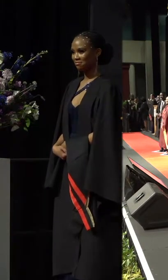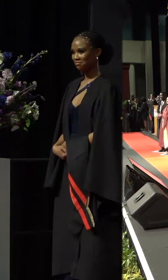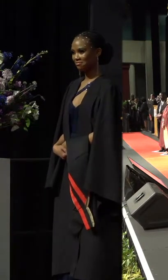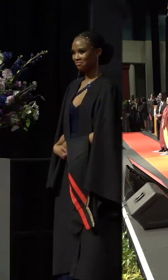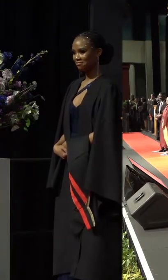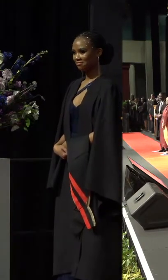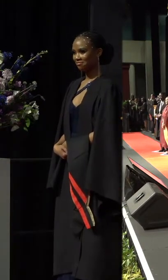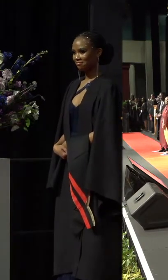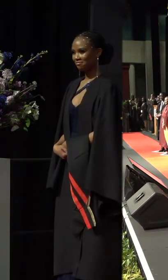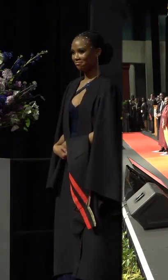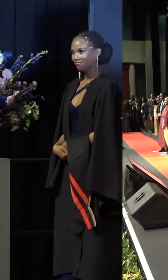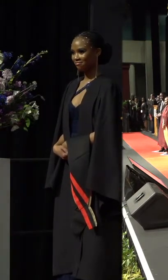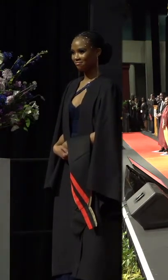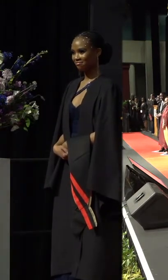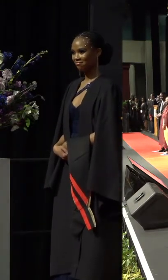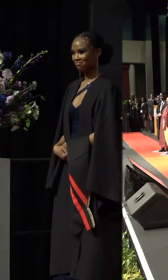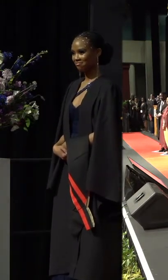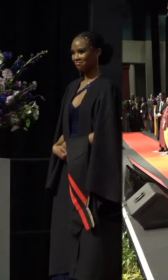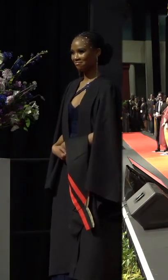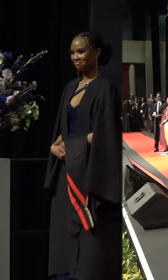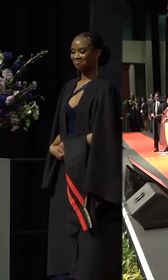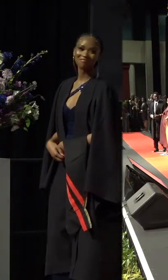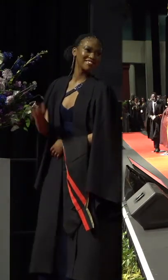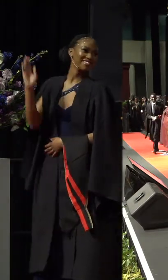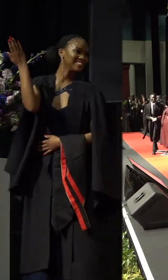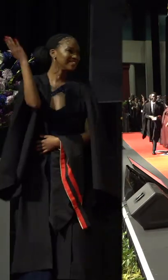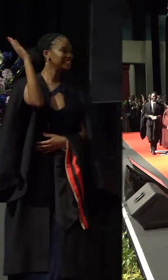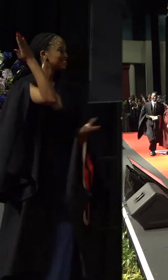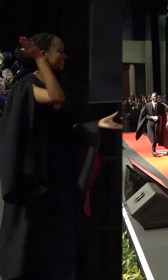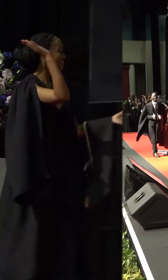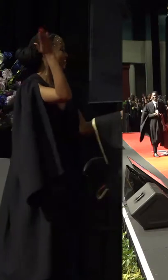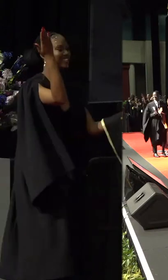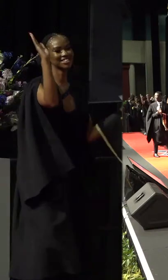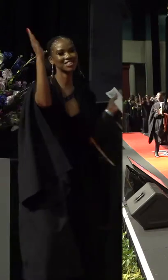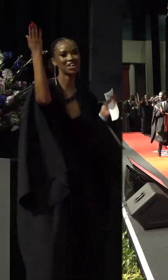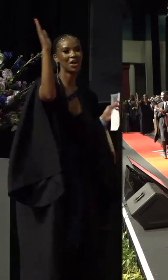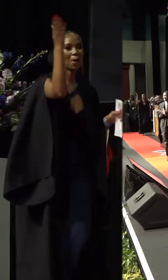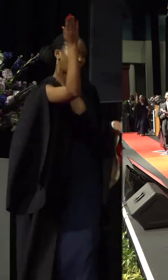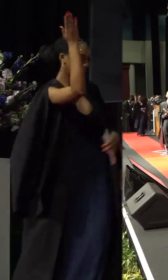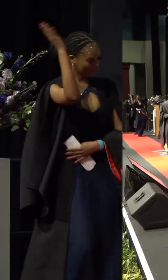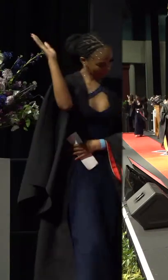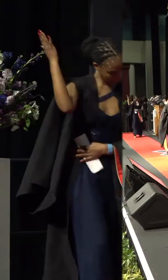Nosipo Bongeka Ntombela cum laude.